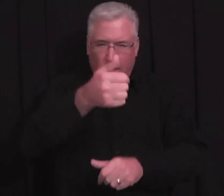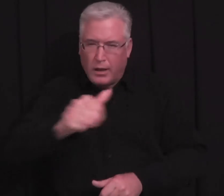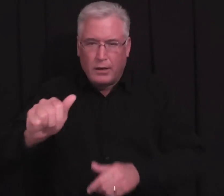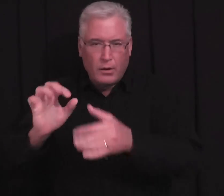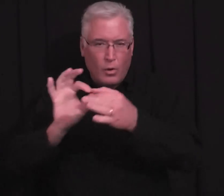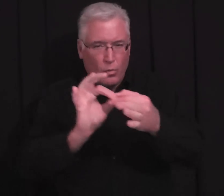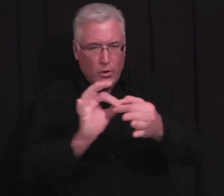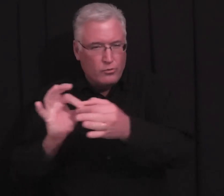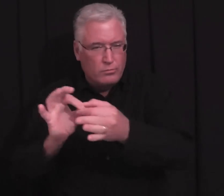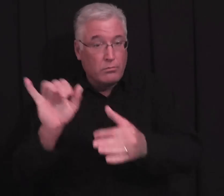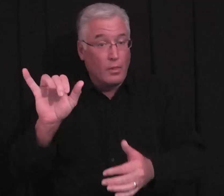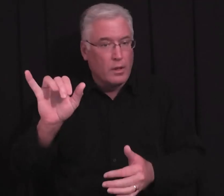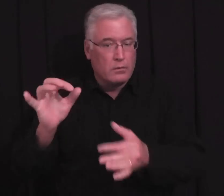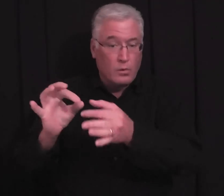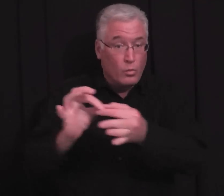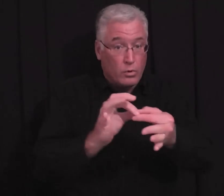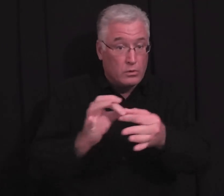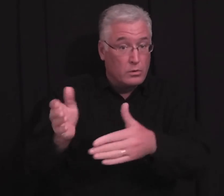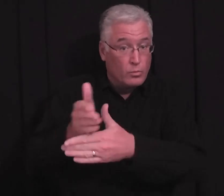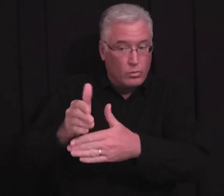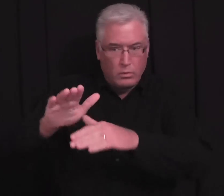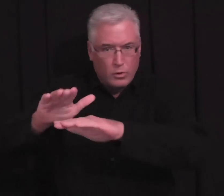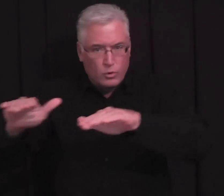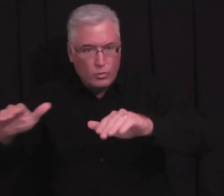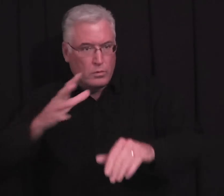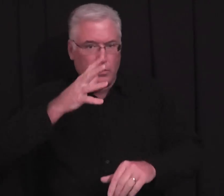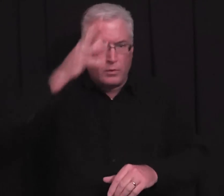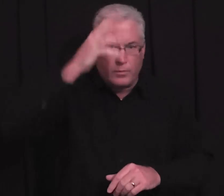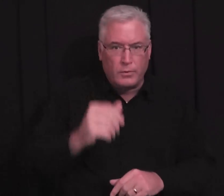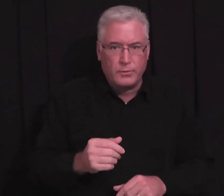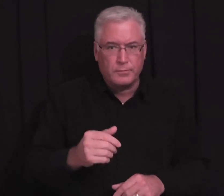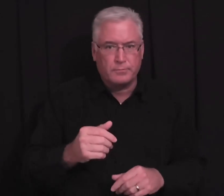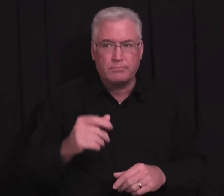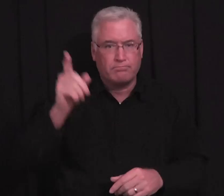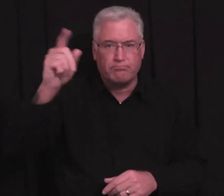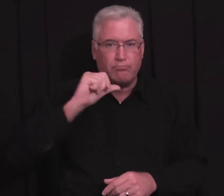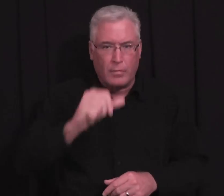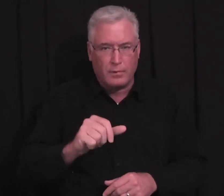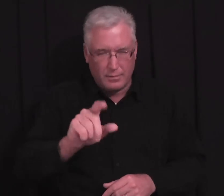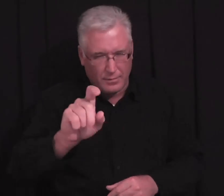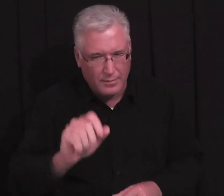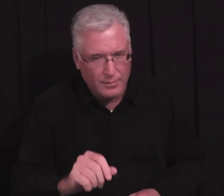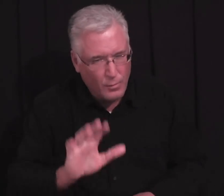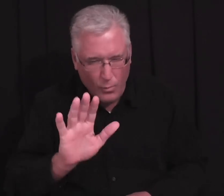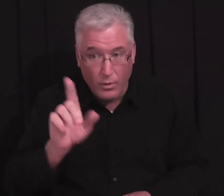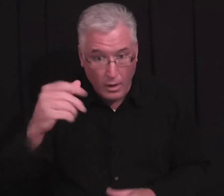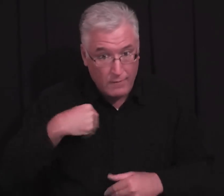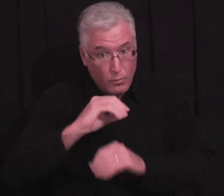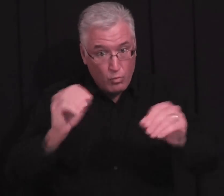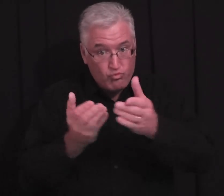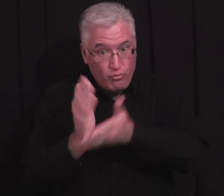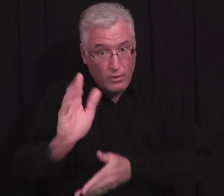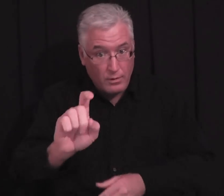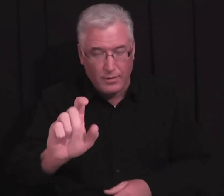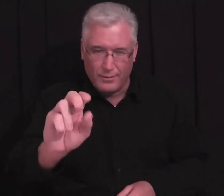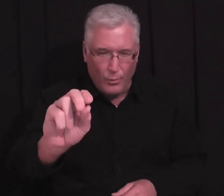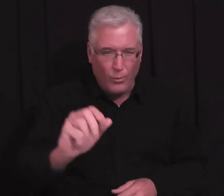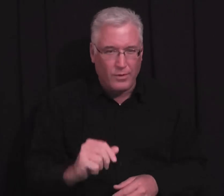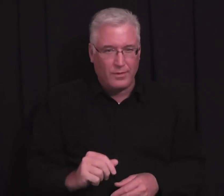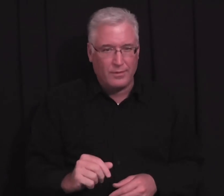we're saying that God is not sovereign over any relationship. For example, between children and parents. Is that true? You know, that He doesn't have a